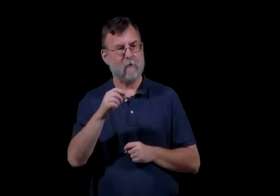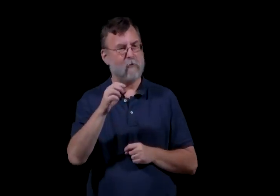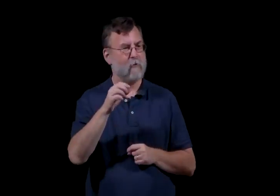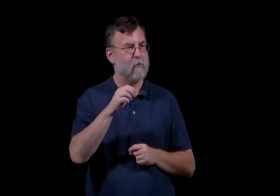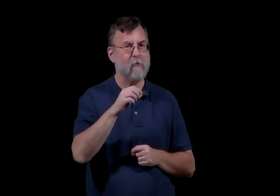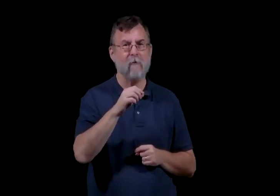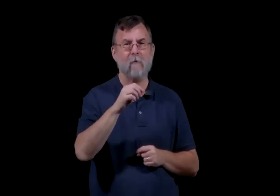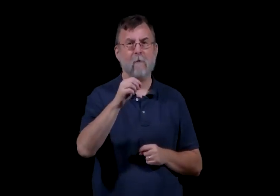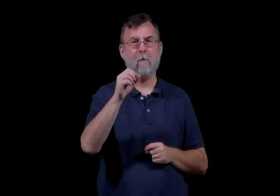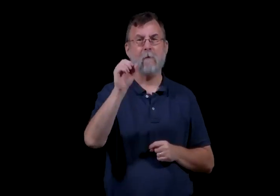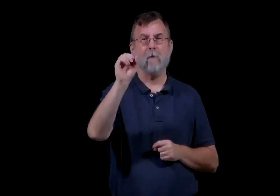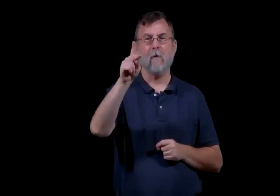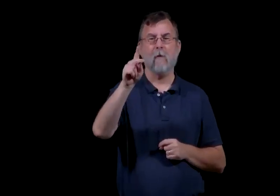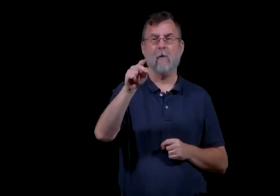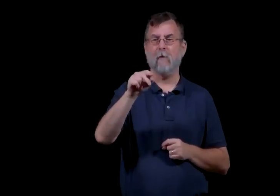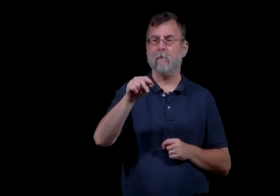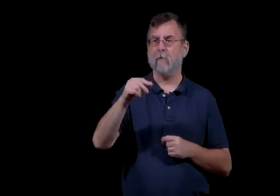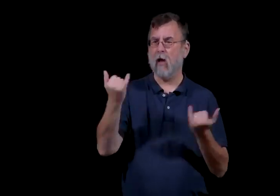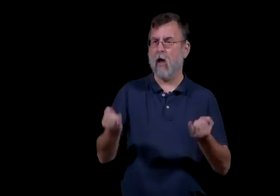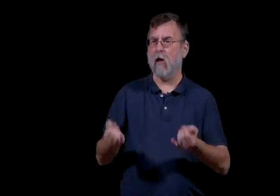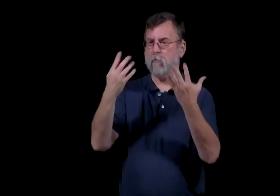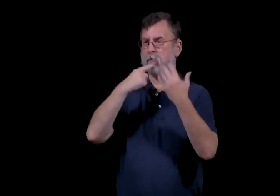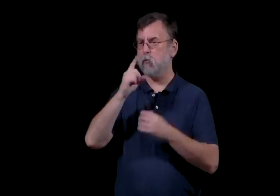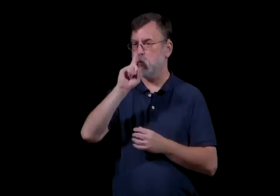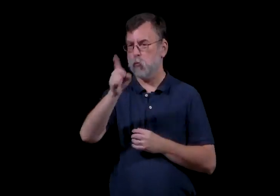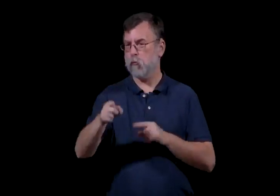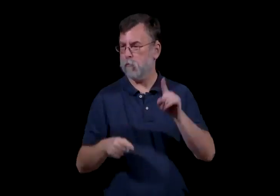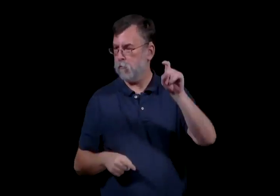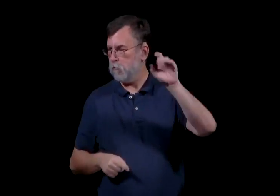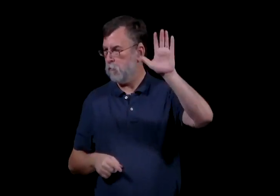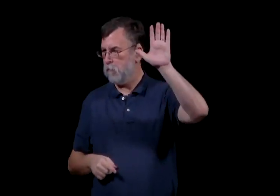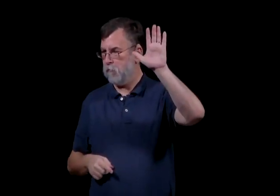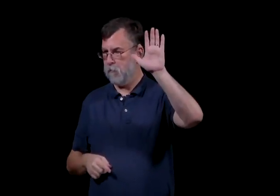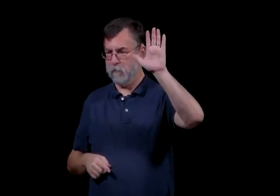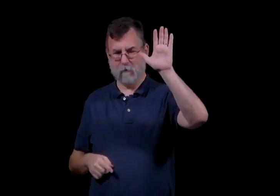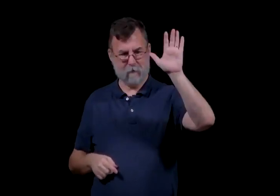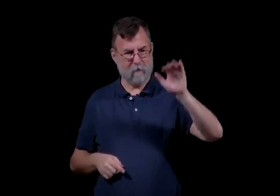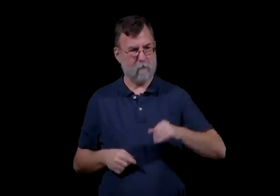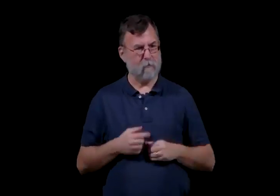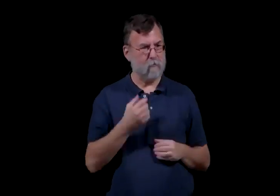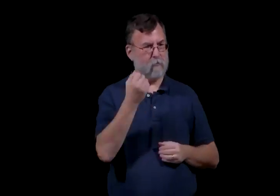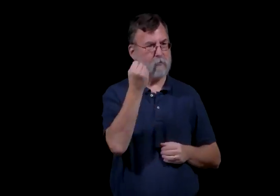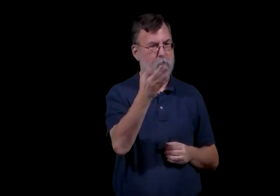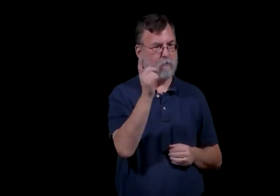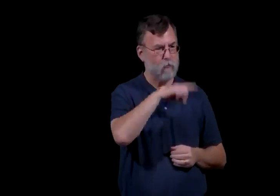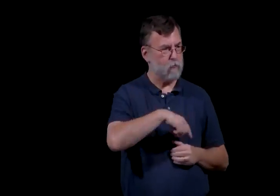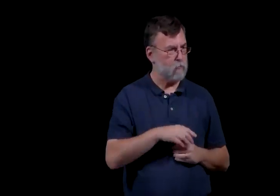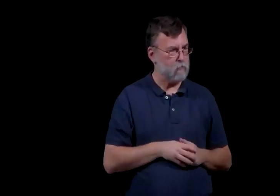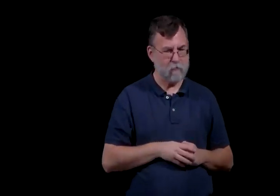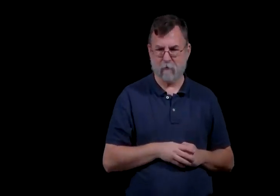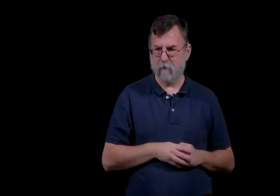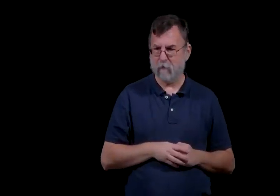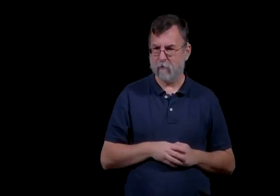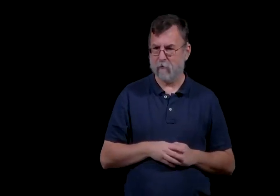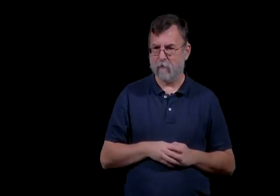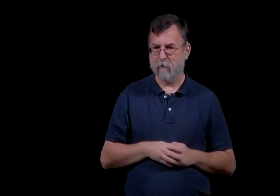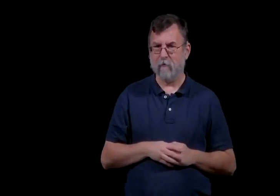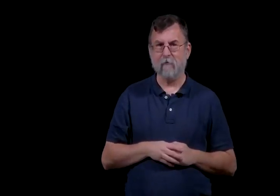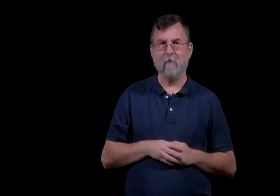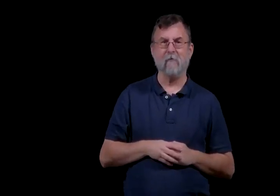I know it might be a little complicated here, but how many think this is true? How many false?